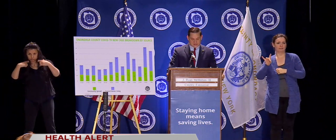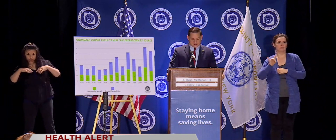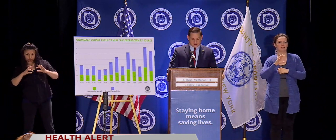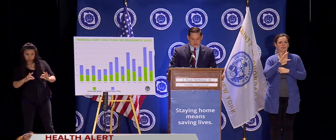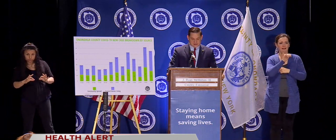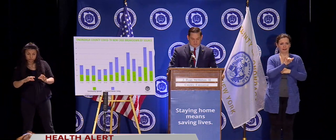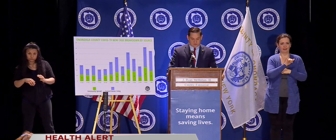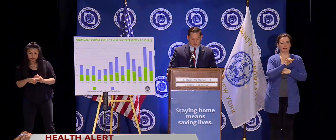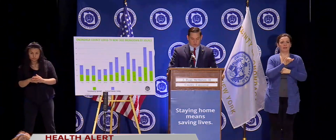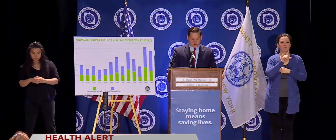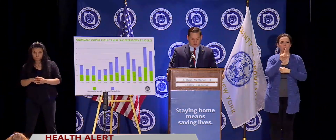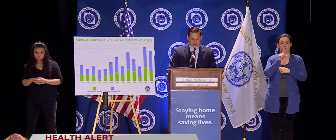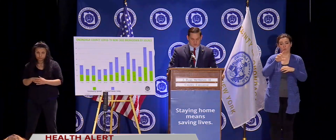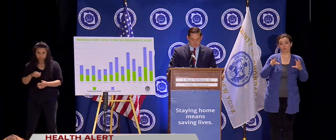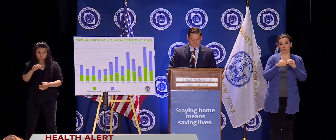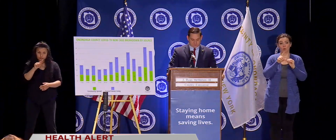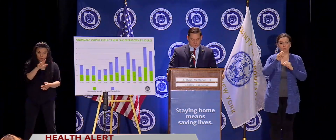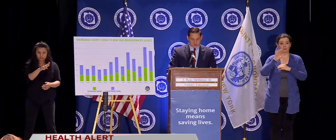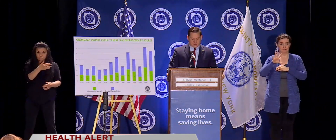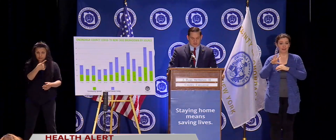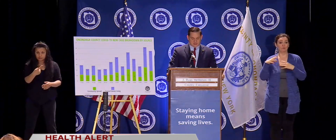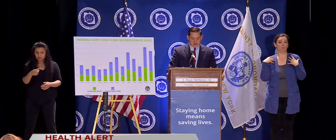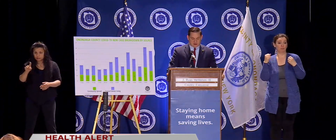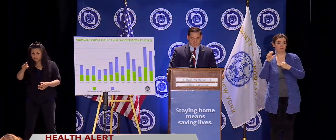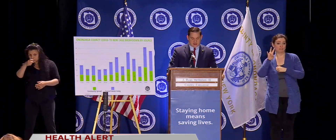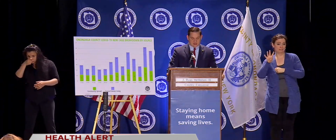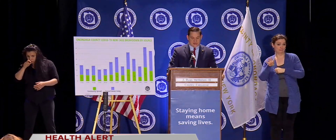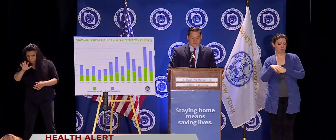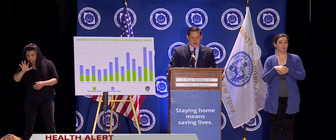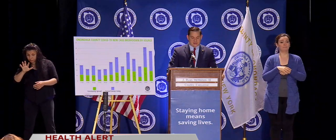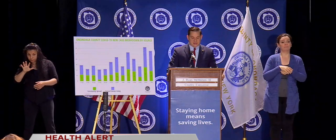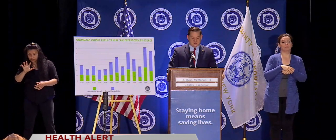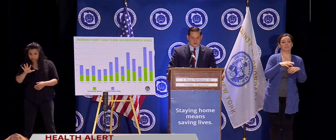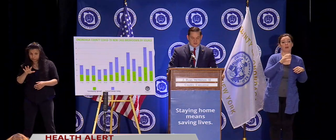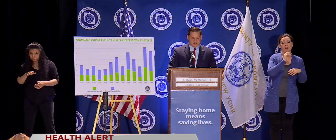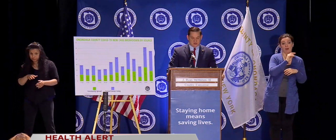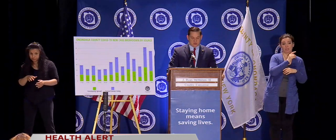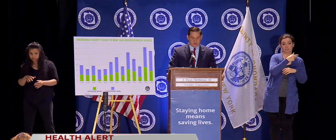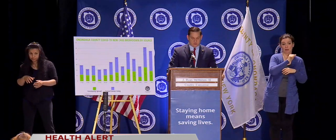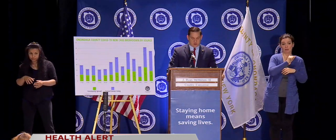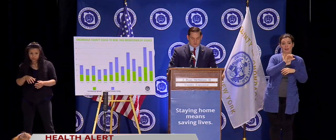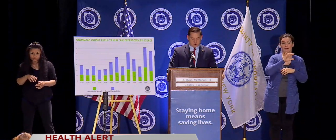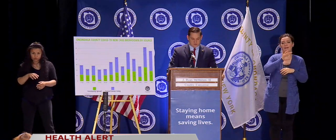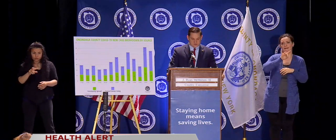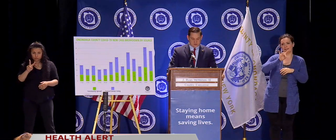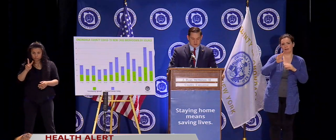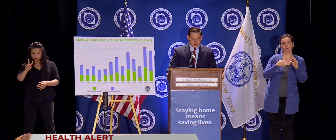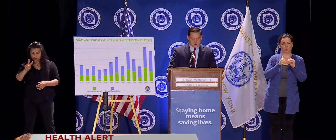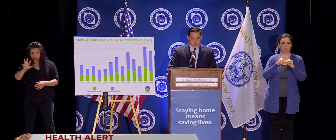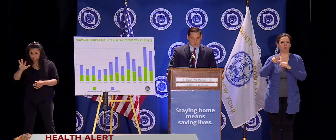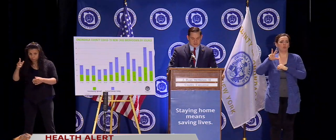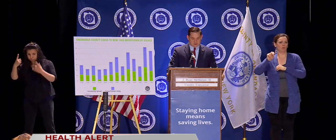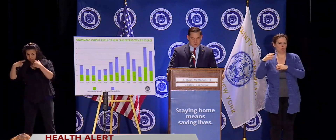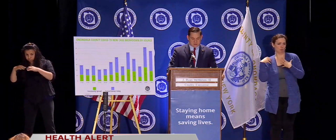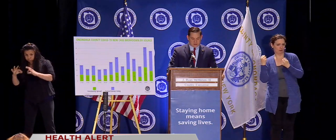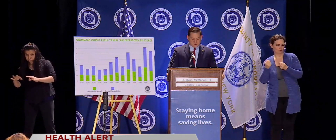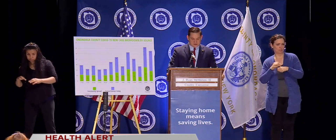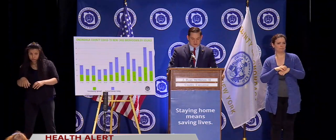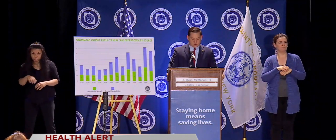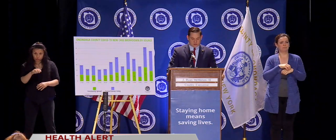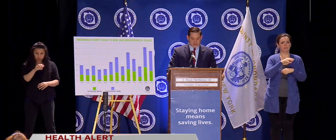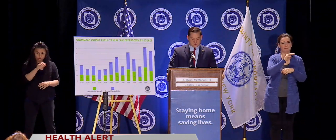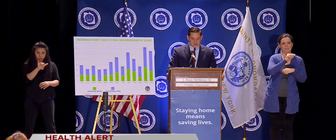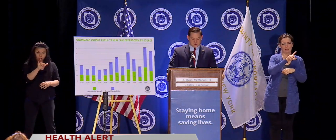105 cases, 74 recoveries. Town of Onondaga, 88 cases, 30 recoveries. Town of